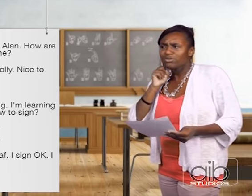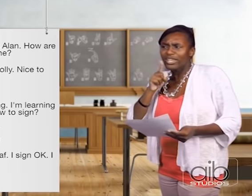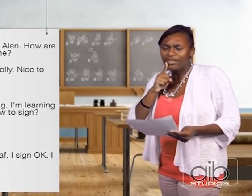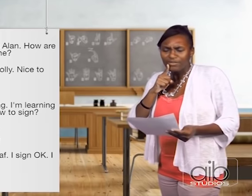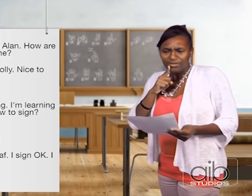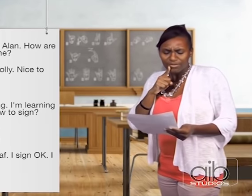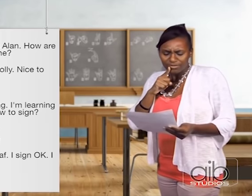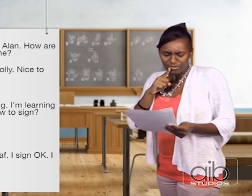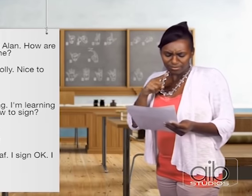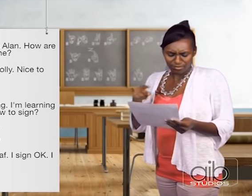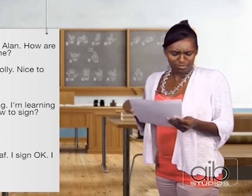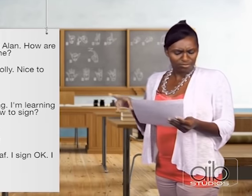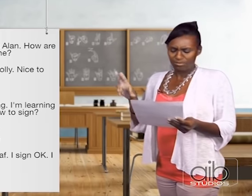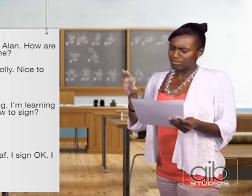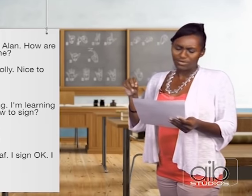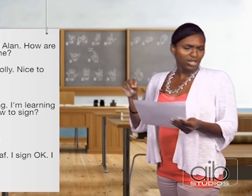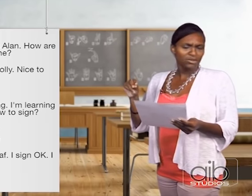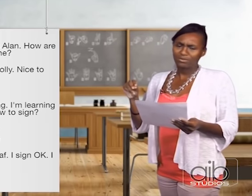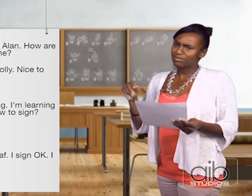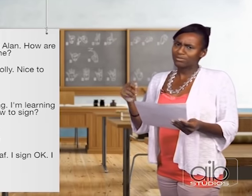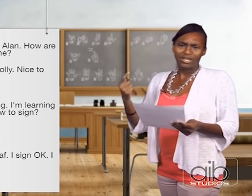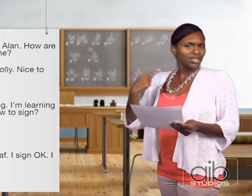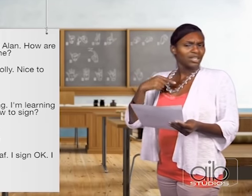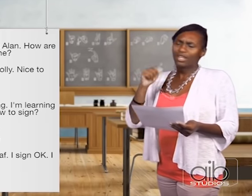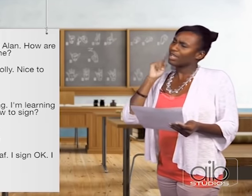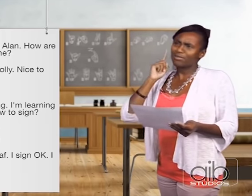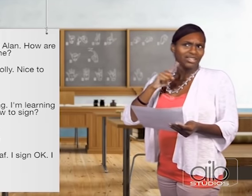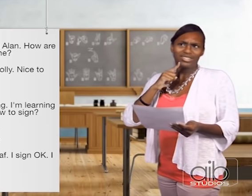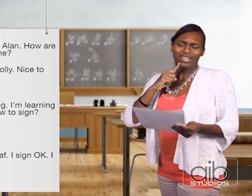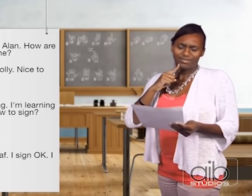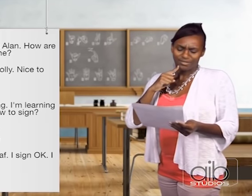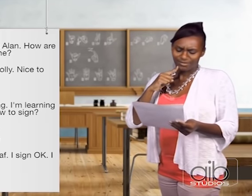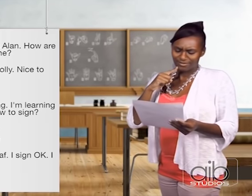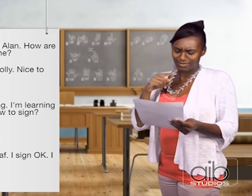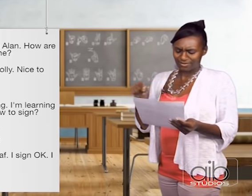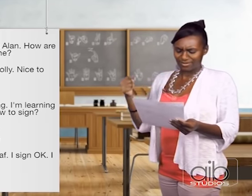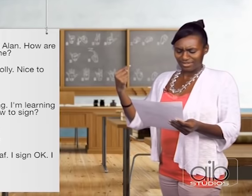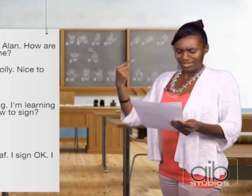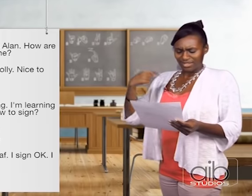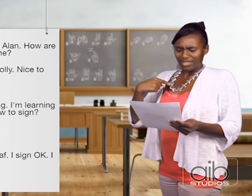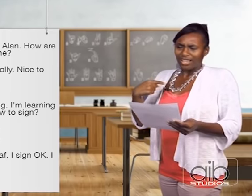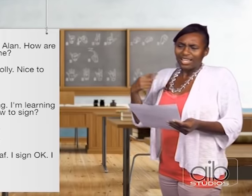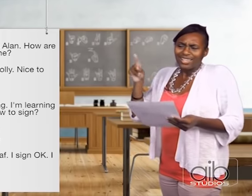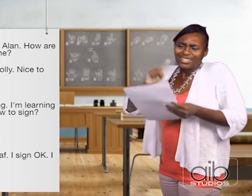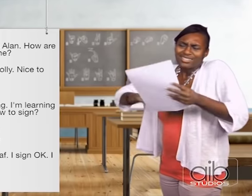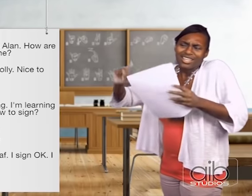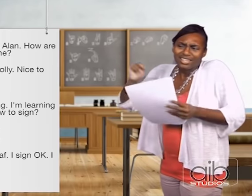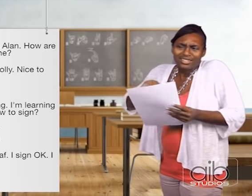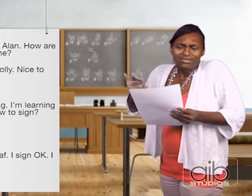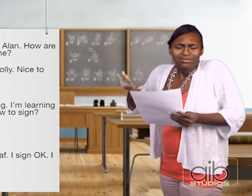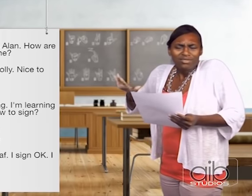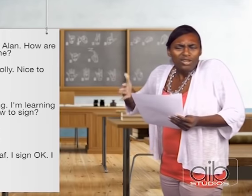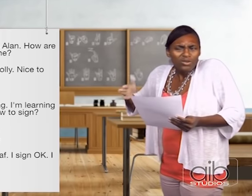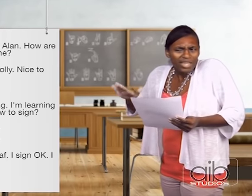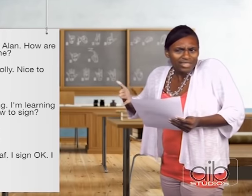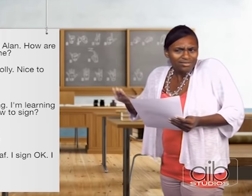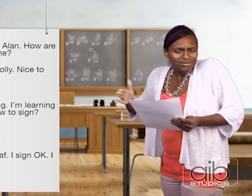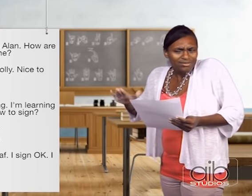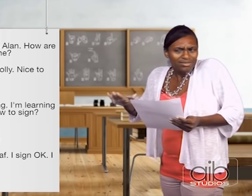deaf? No, I'm not deaf. I sign okay.